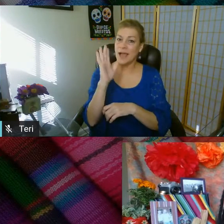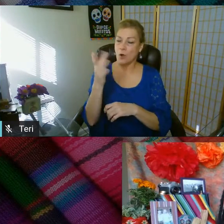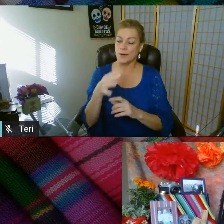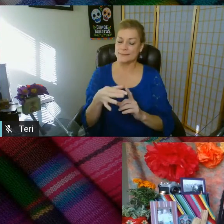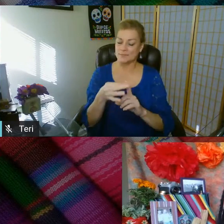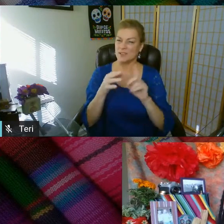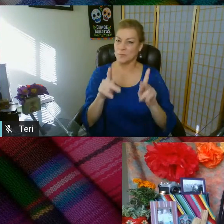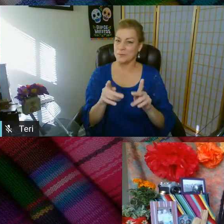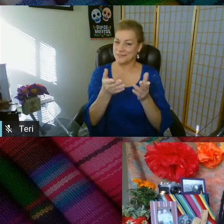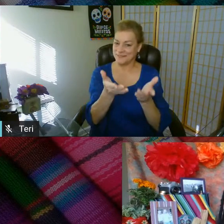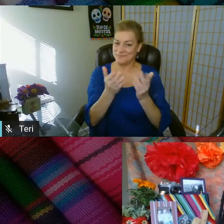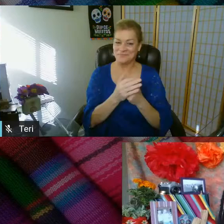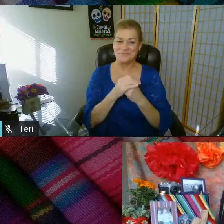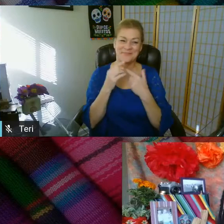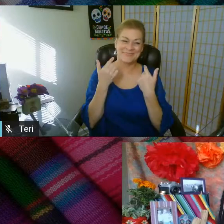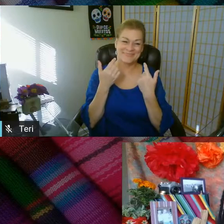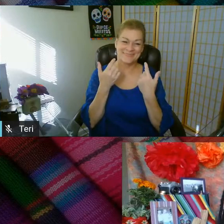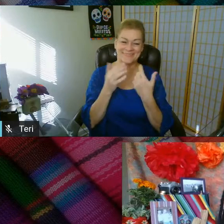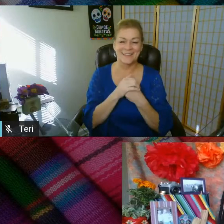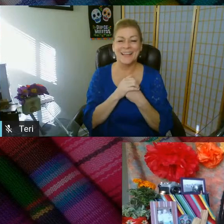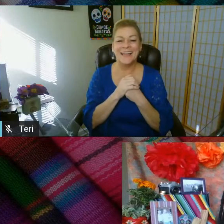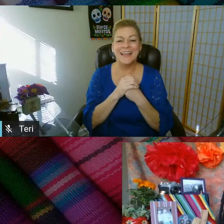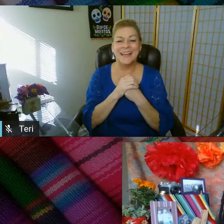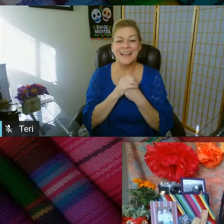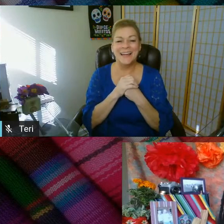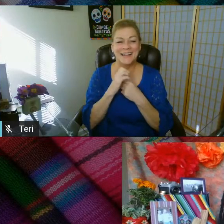person. So if you just want to get a little